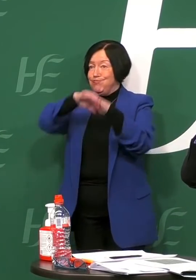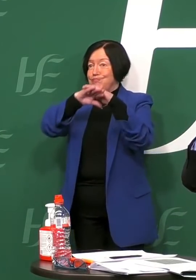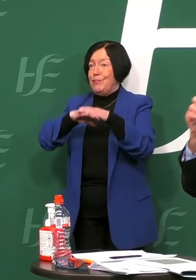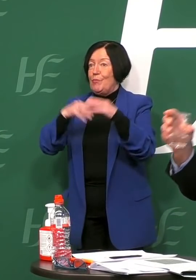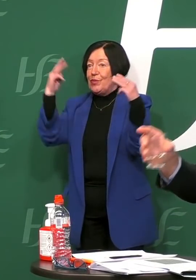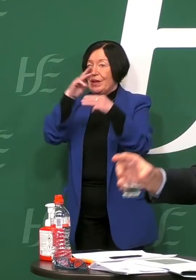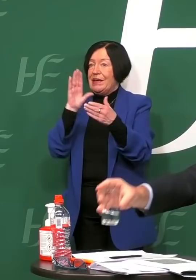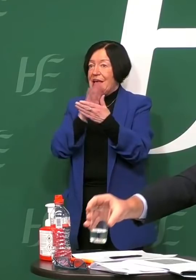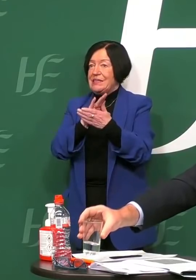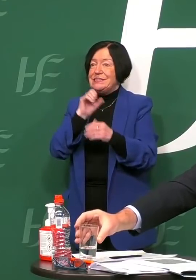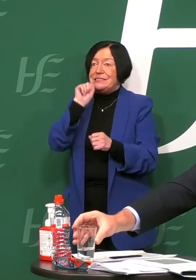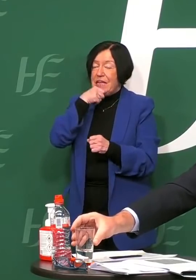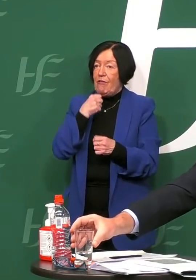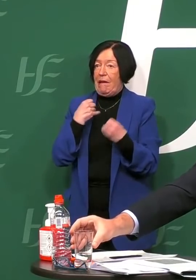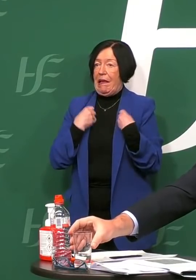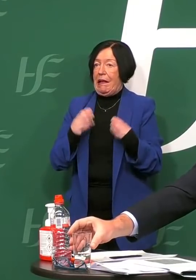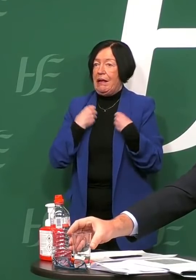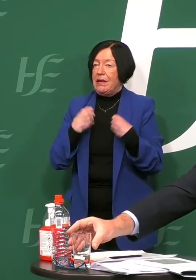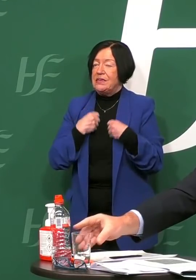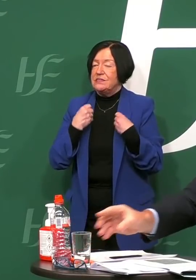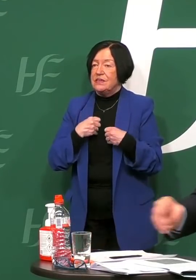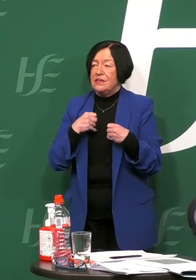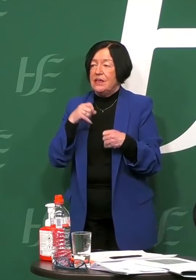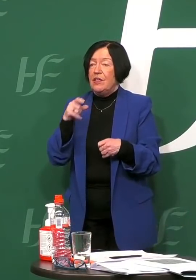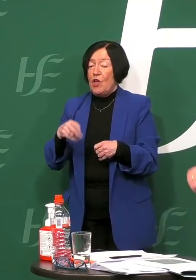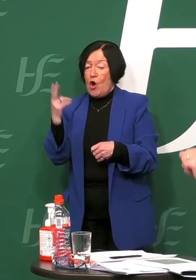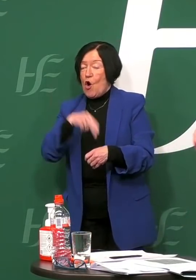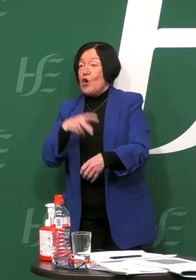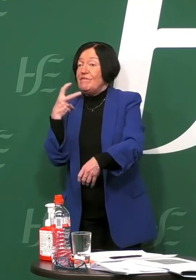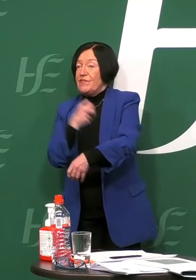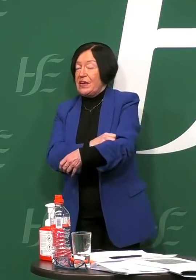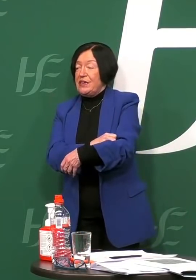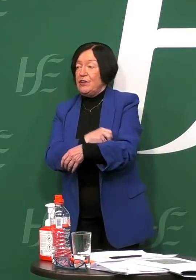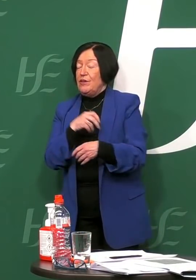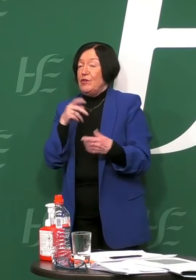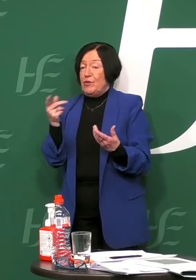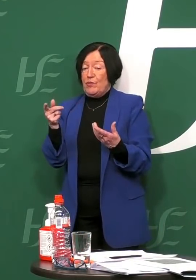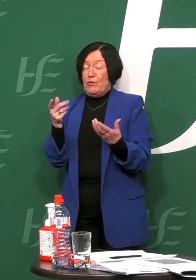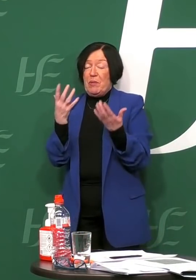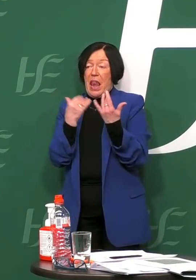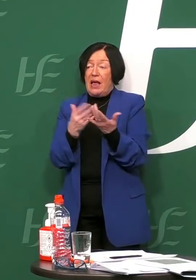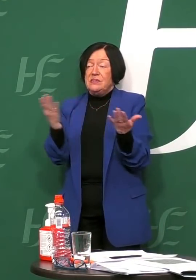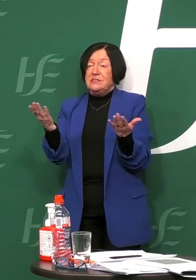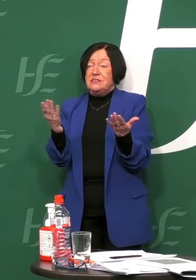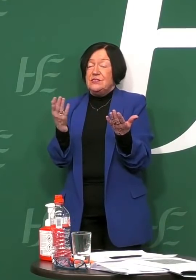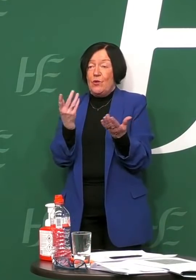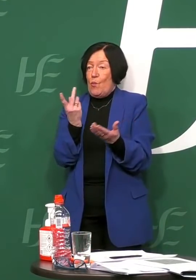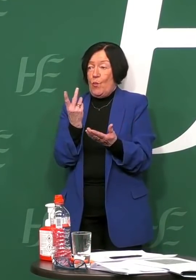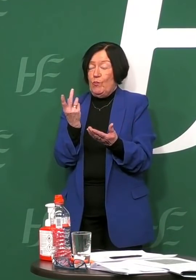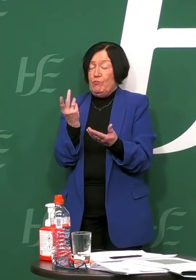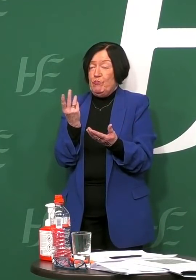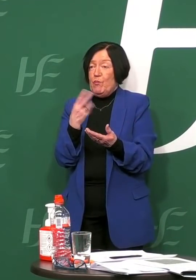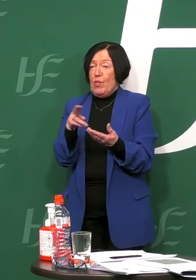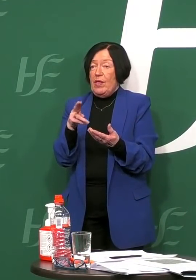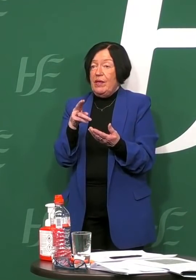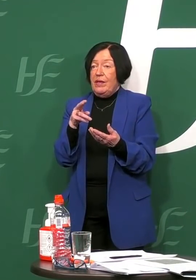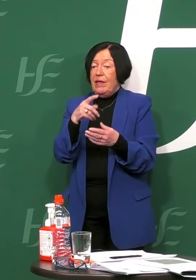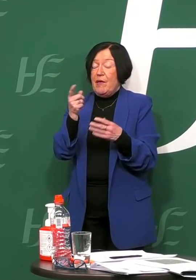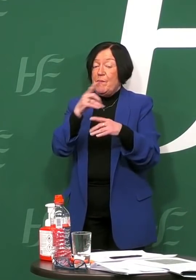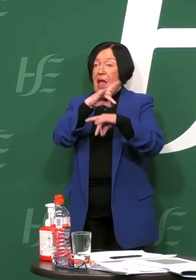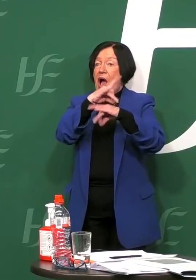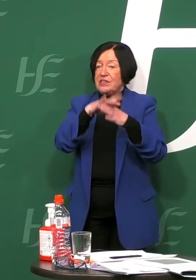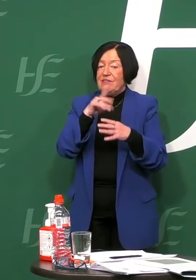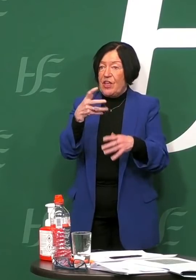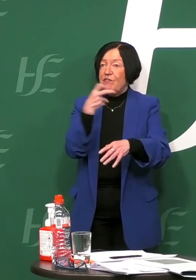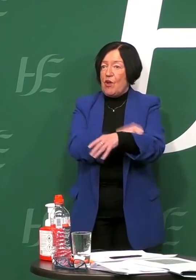against serious illness. So we know that vaccinated individuals are much less likely to be hospitalised or